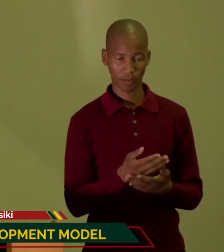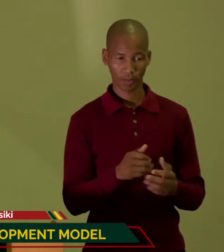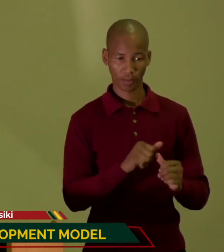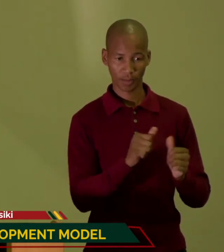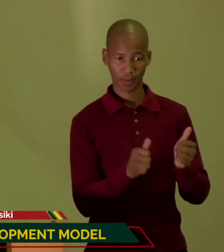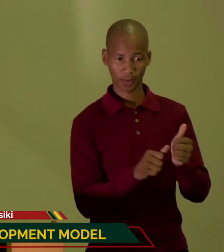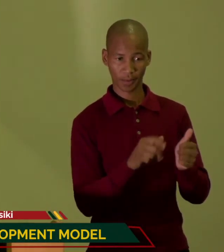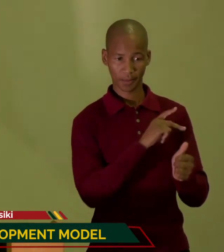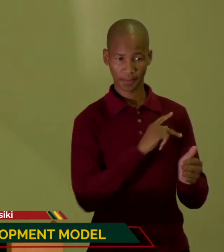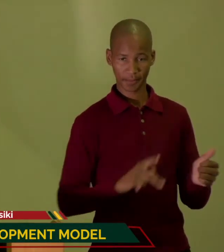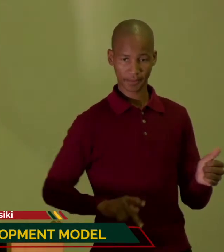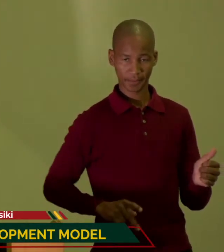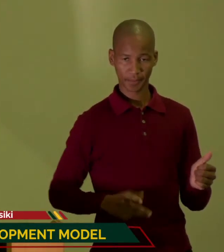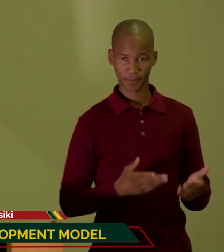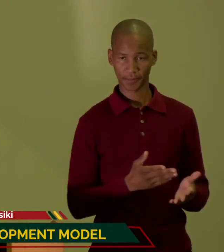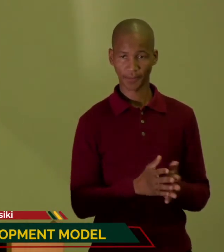President,